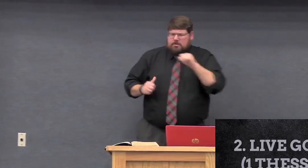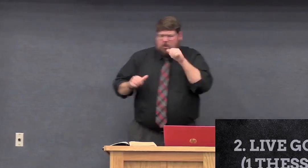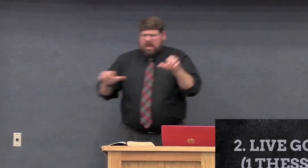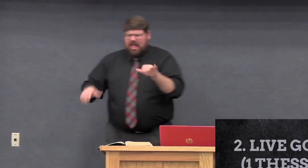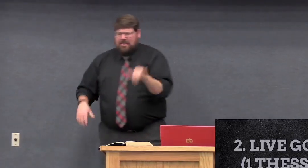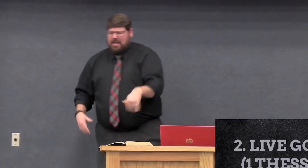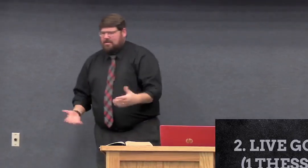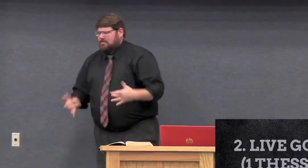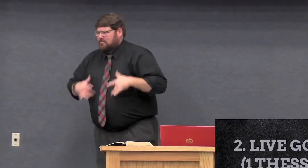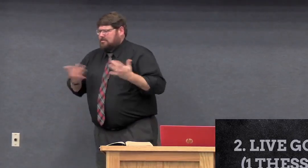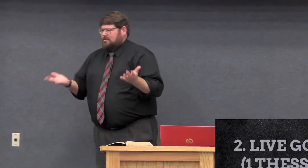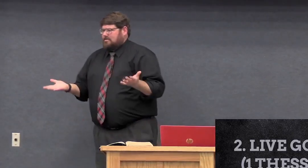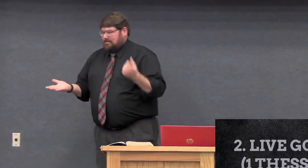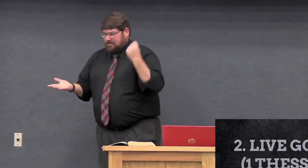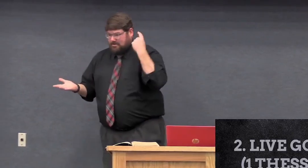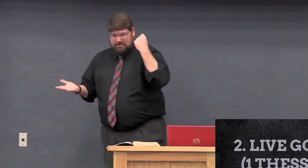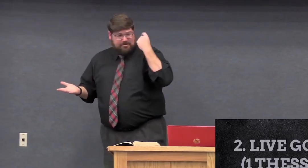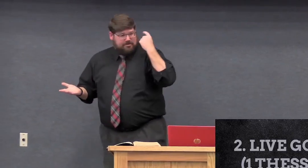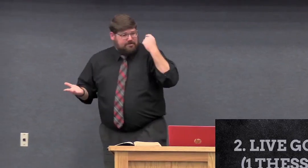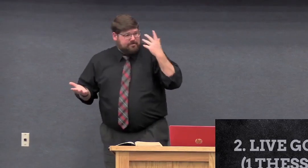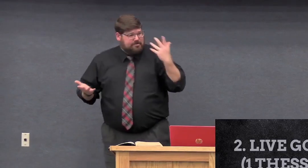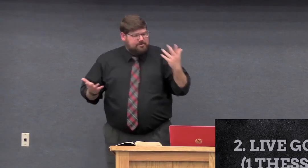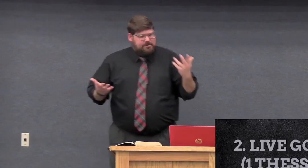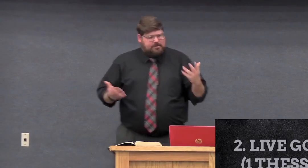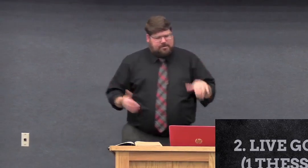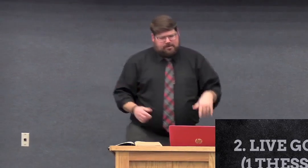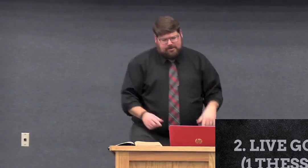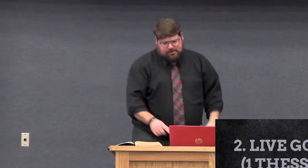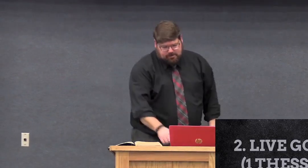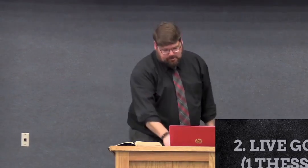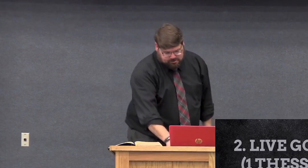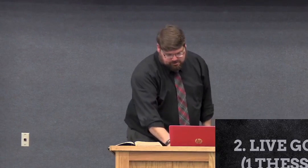that he changes my life, but then you don't act like it.